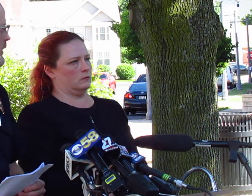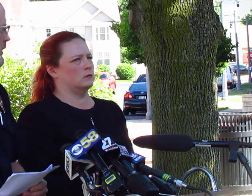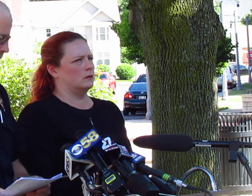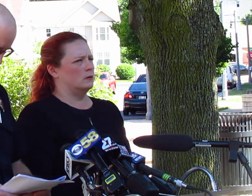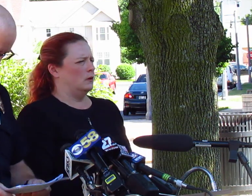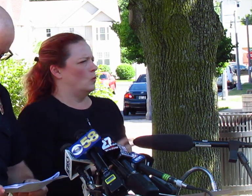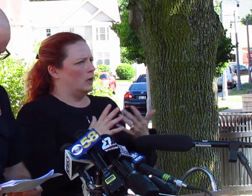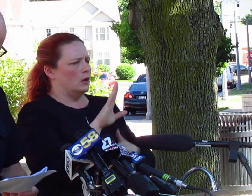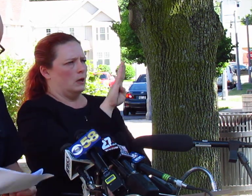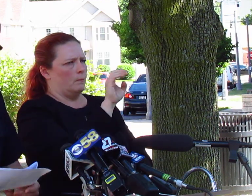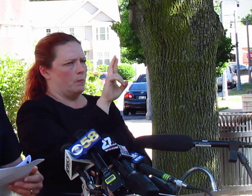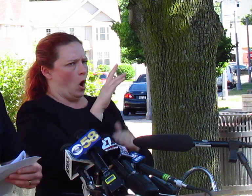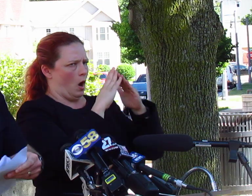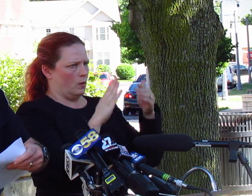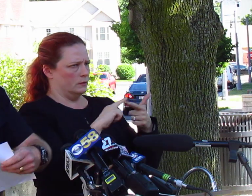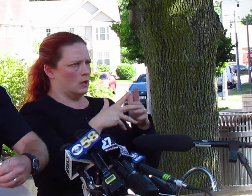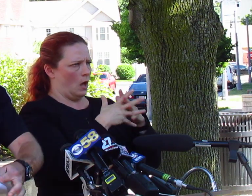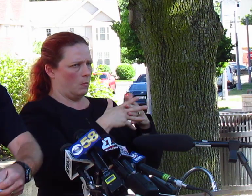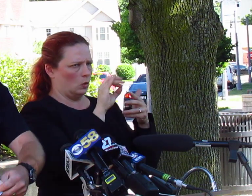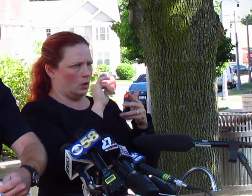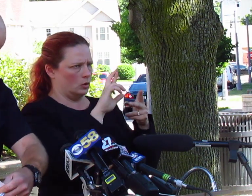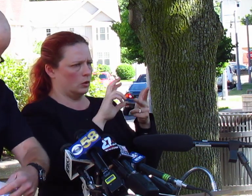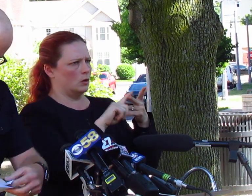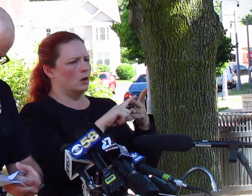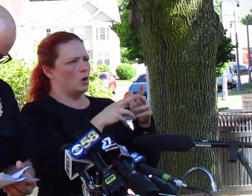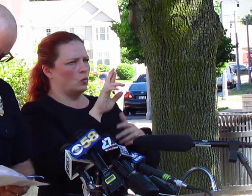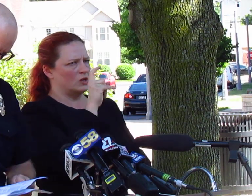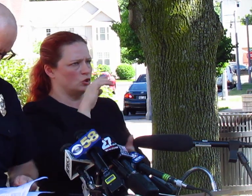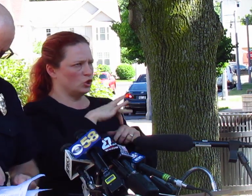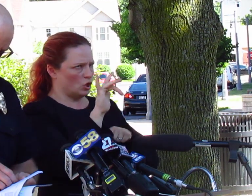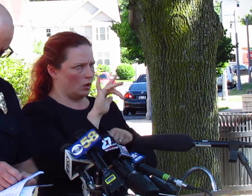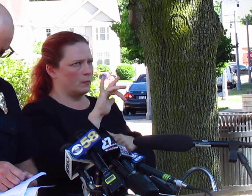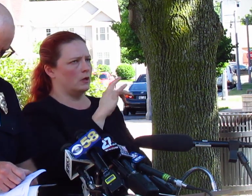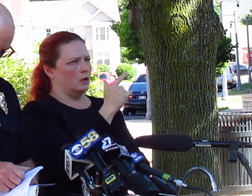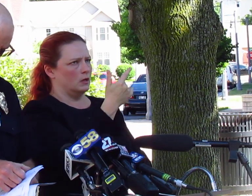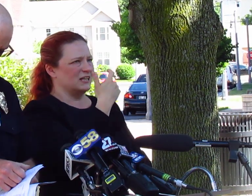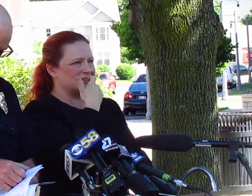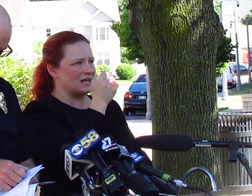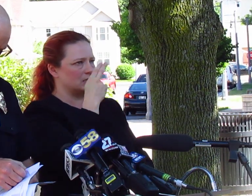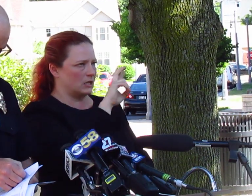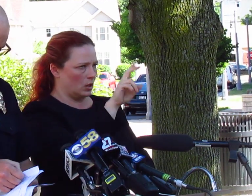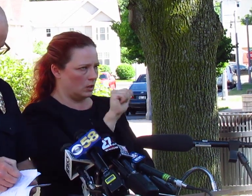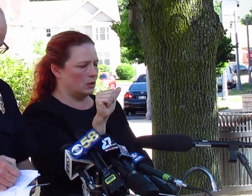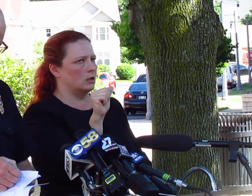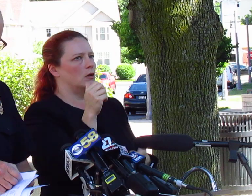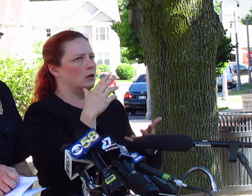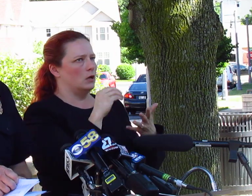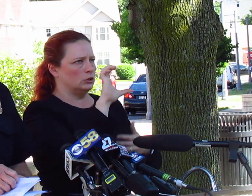Bar House, American Realtors, Razor Sharp Glass, Nyquil Water Tower, Chocolates. American Family, is that a separate building, or are